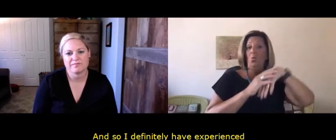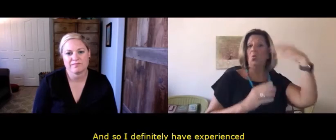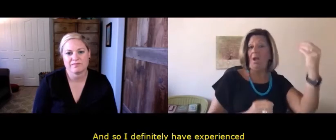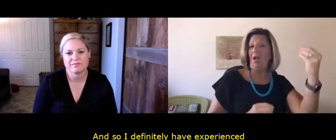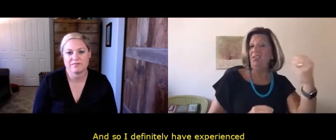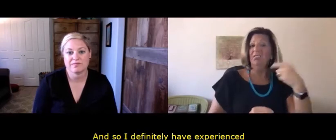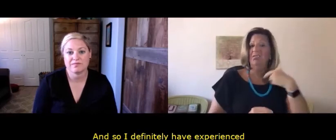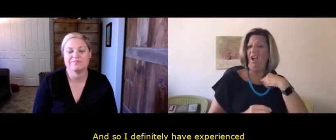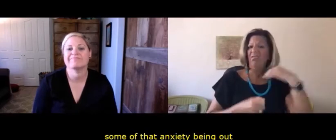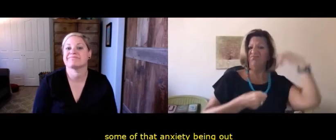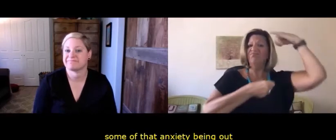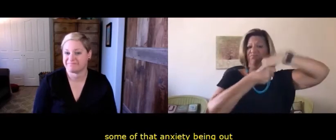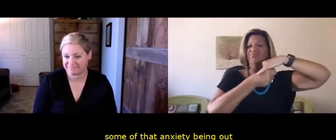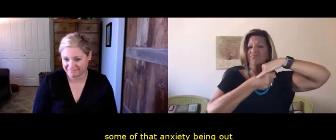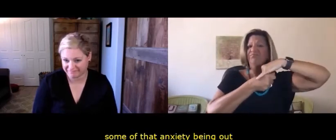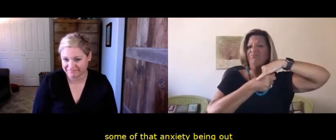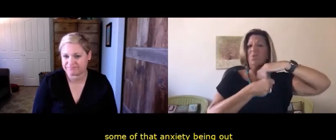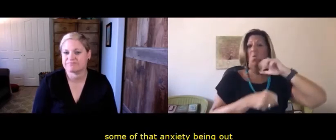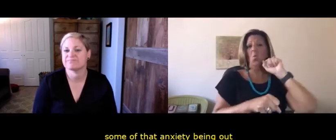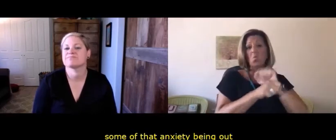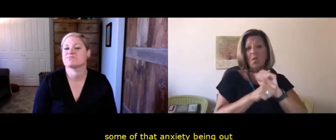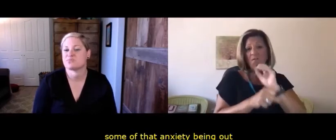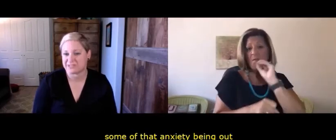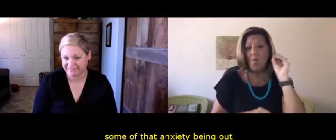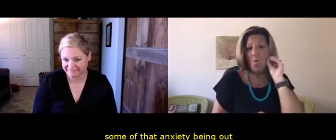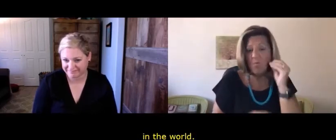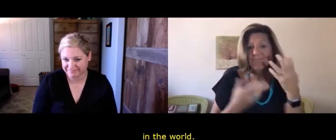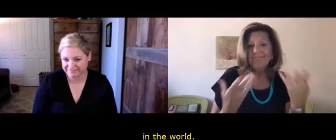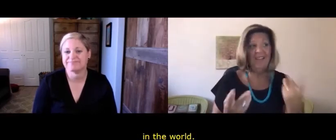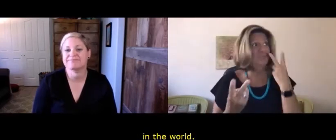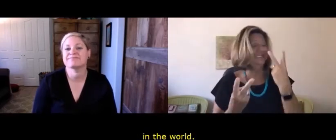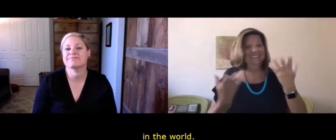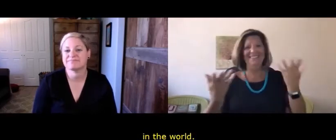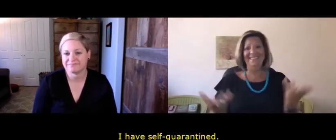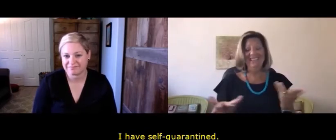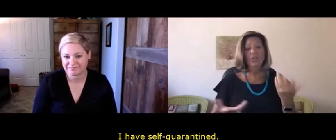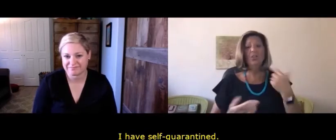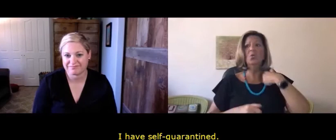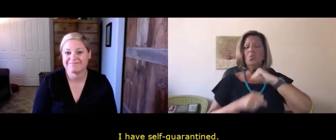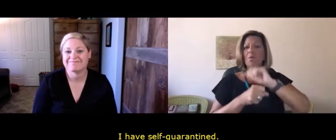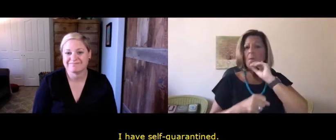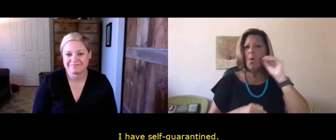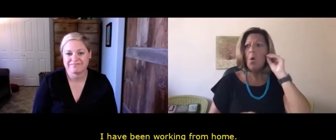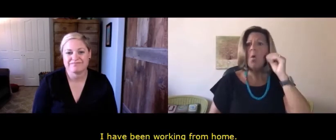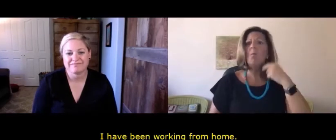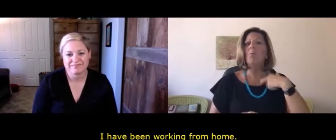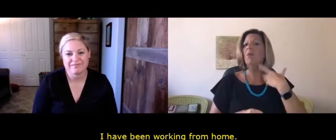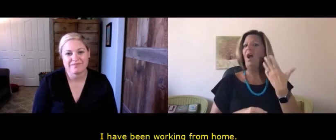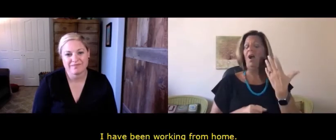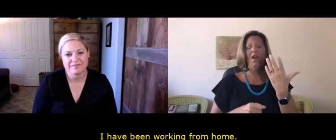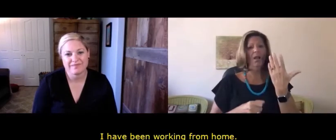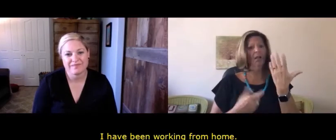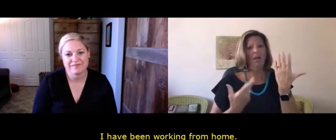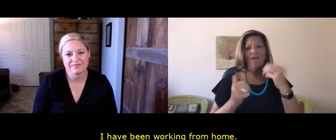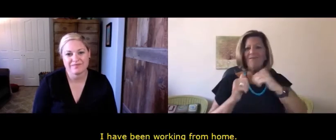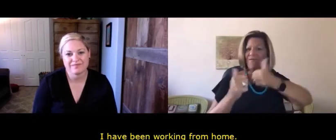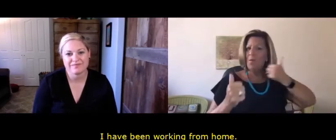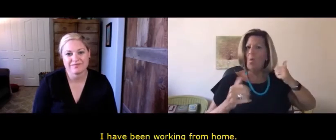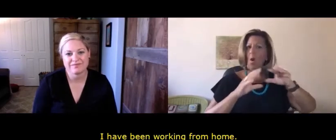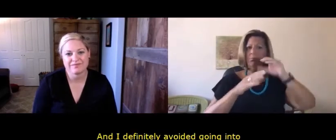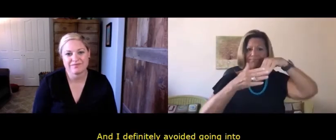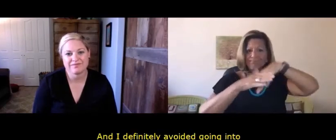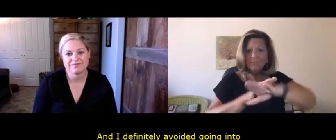so I definitely have experienced some of that anxiety being out in the world. I have self-quarantined, I've been working from